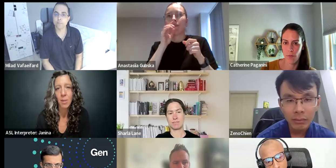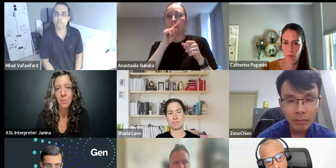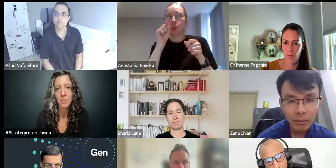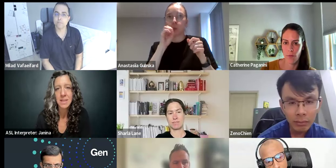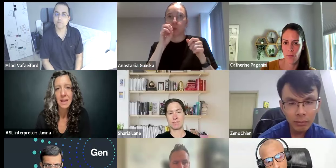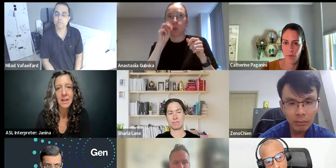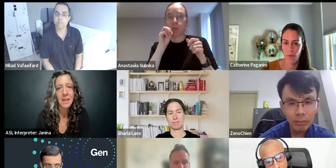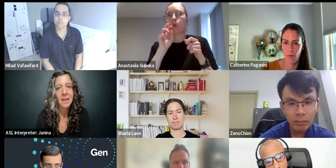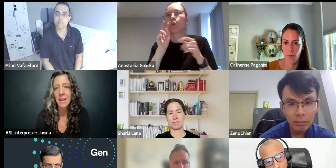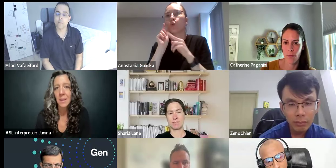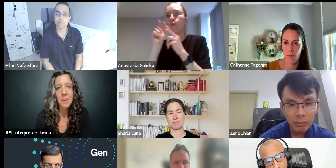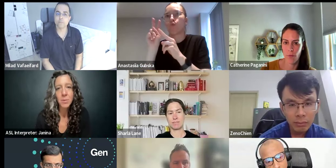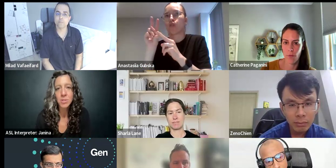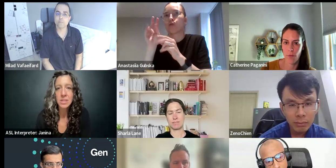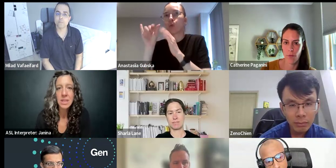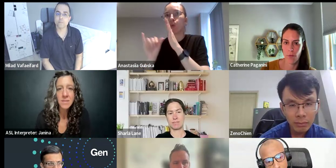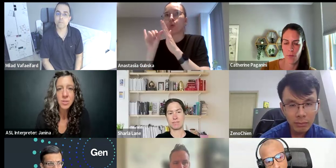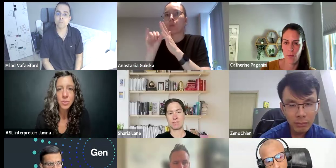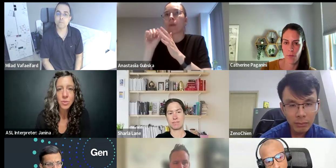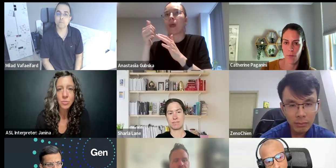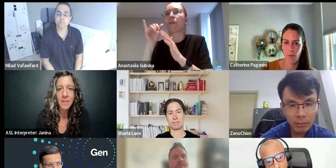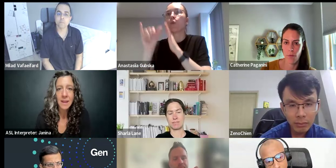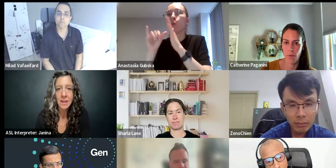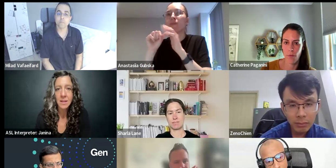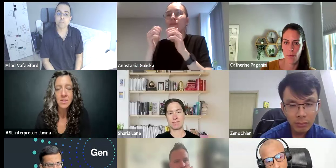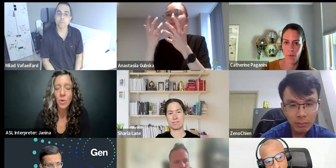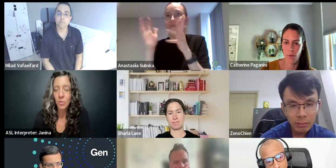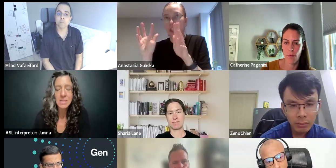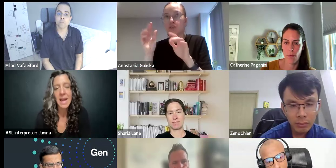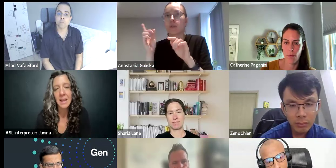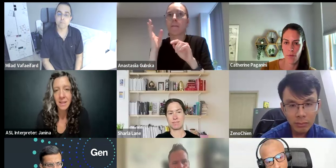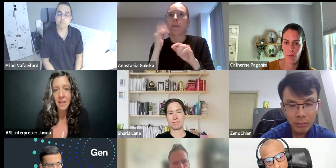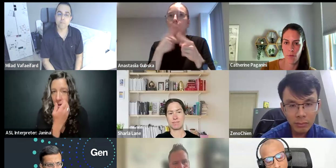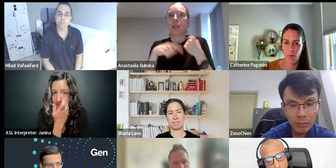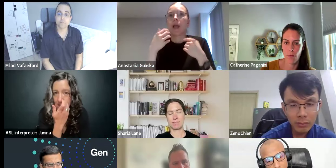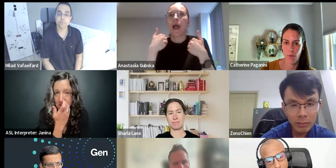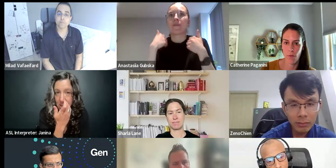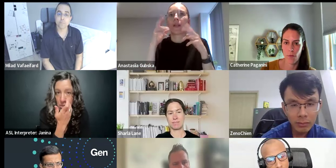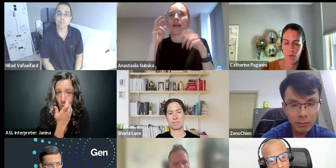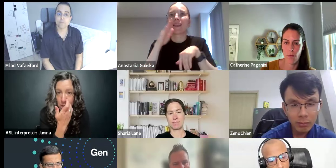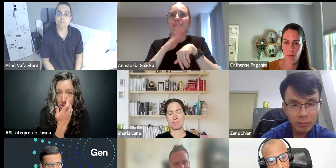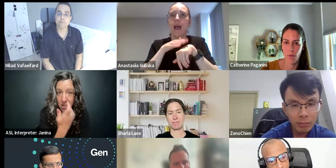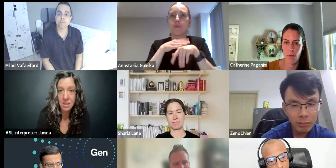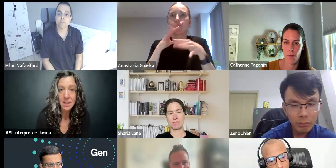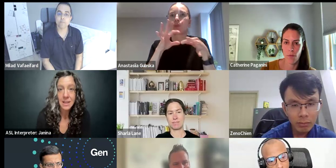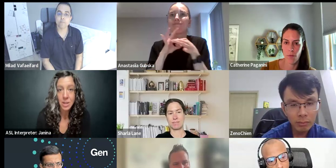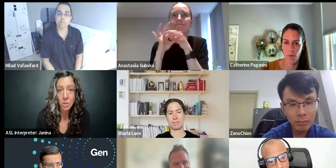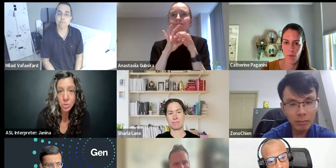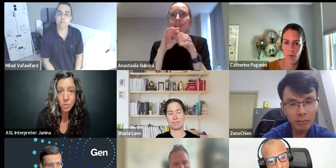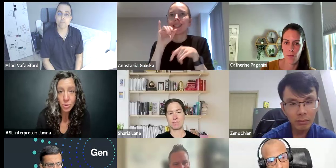like the problem is that people just leave Zoom and they don't really attend the live session. They'll just watch it